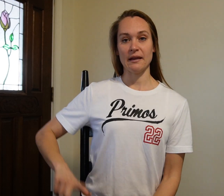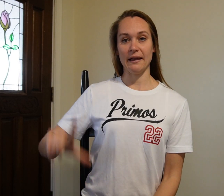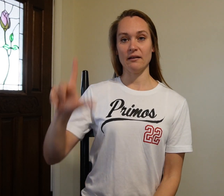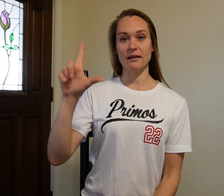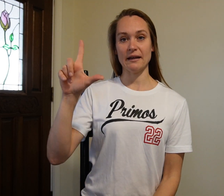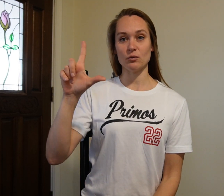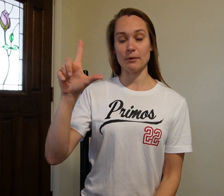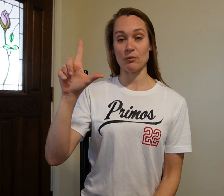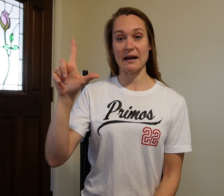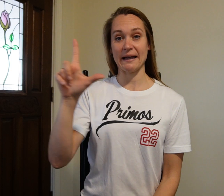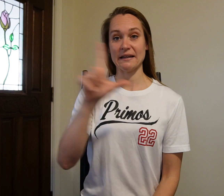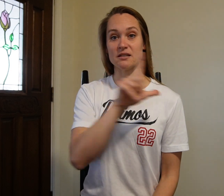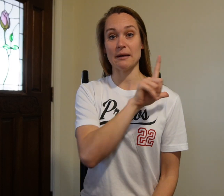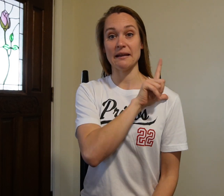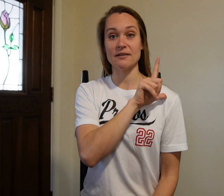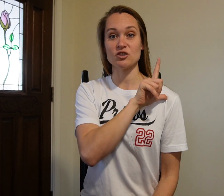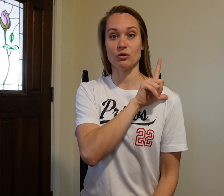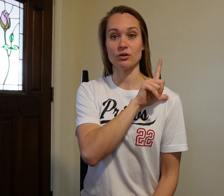L hand with my right hand to my left shoulder.